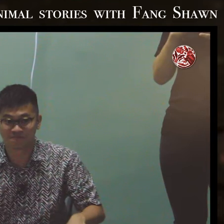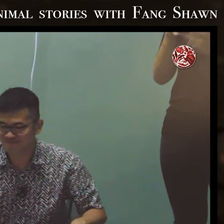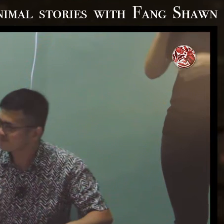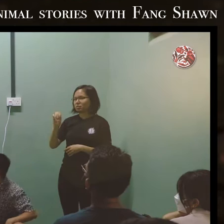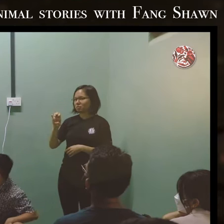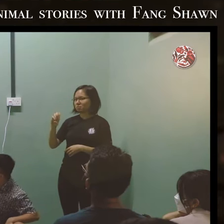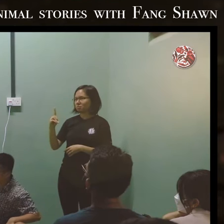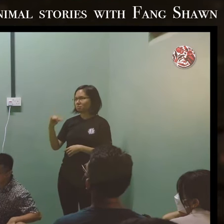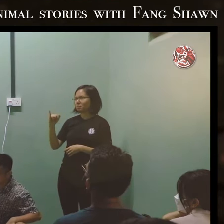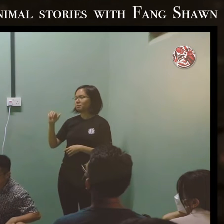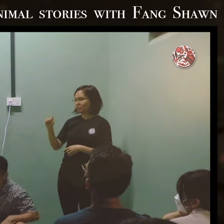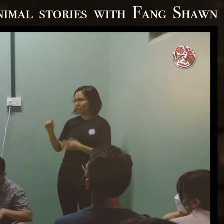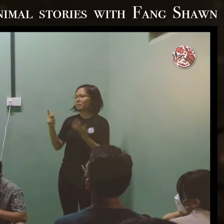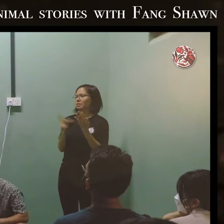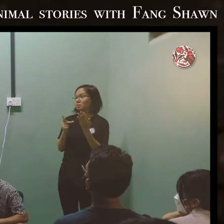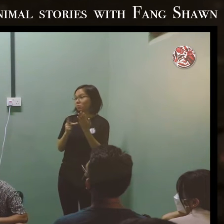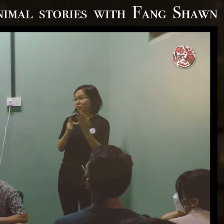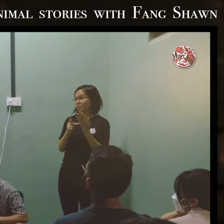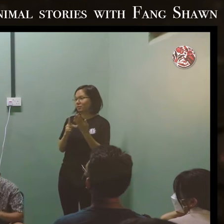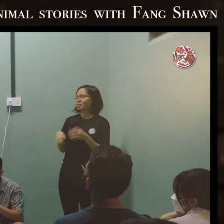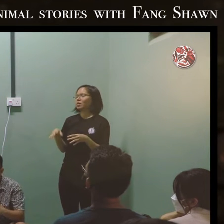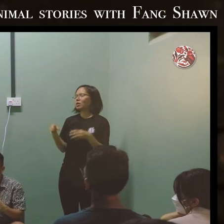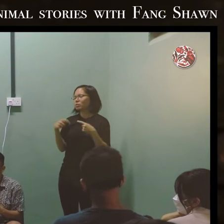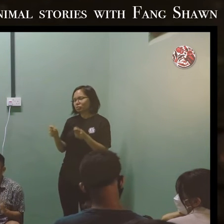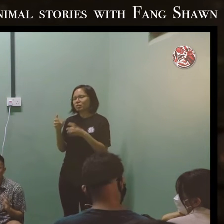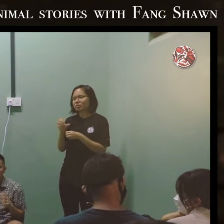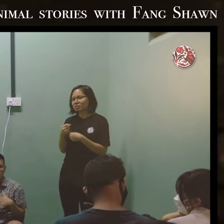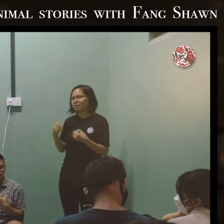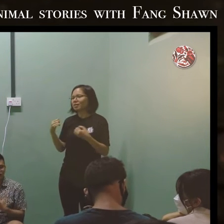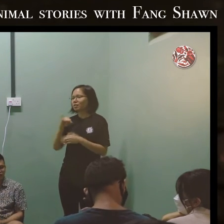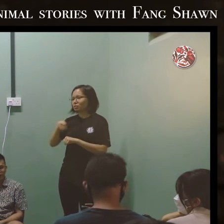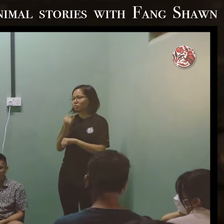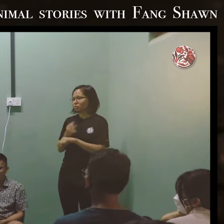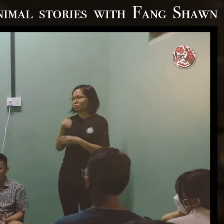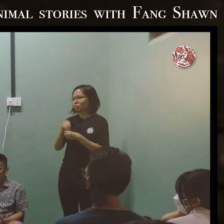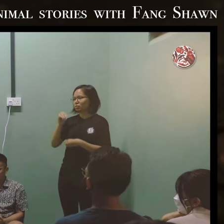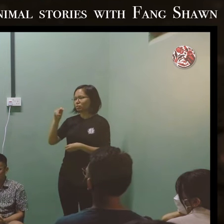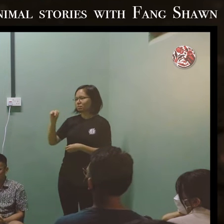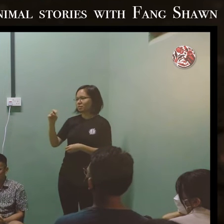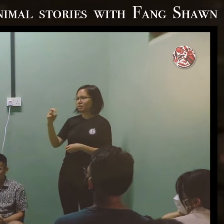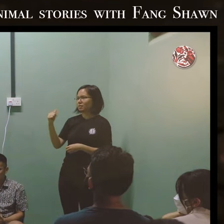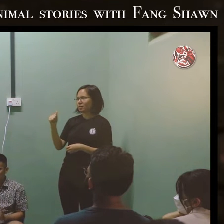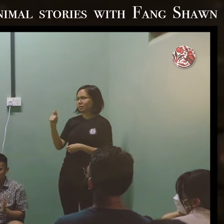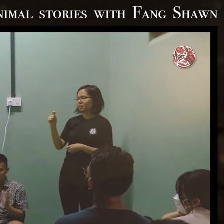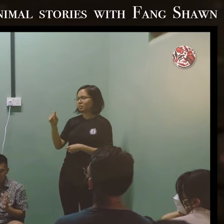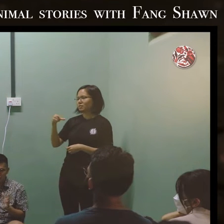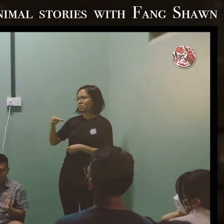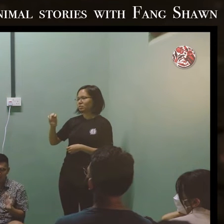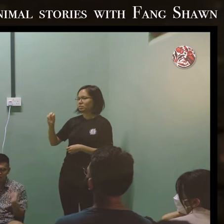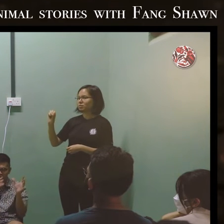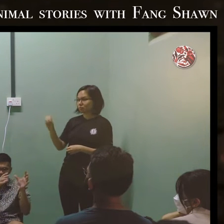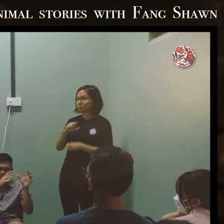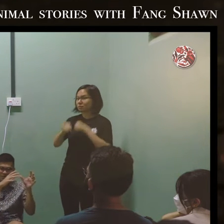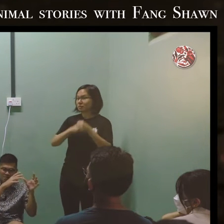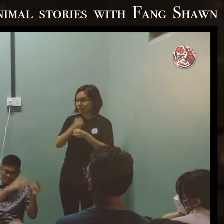Geo. Clearly very inspired. But as the years went by, things kind of shifted, and I found myself, you know, in uni